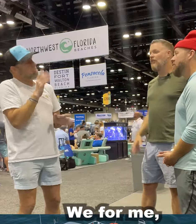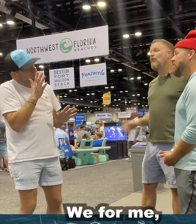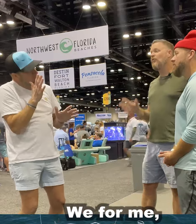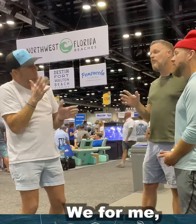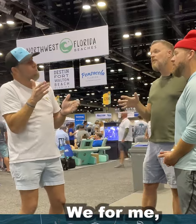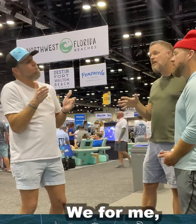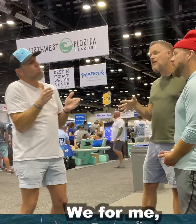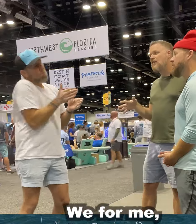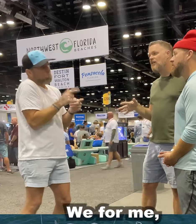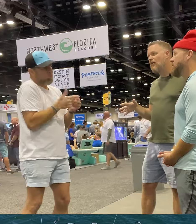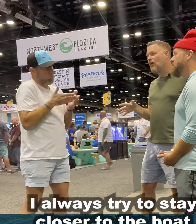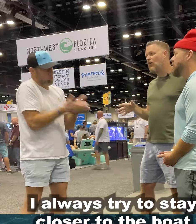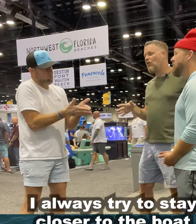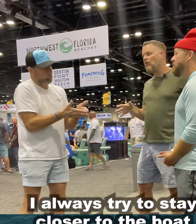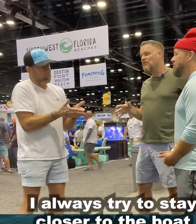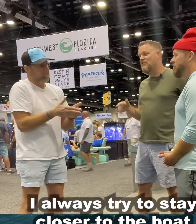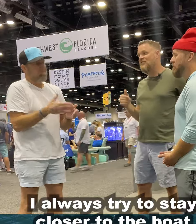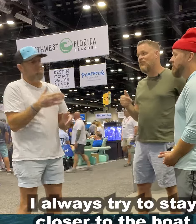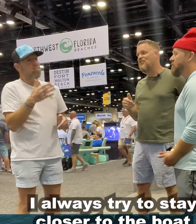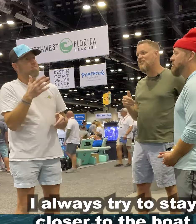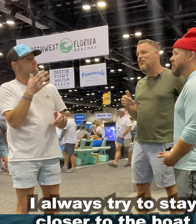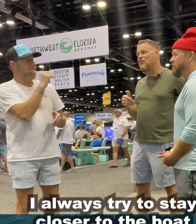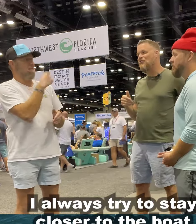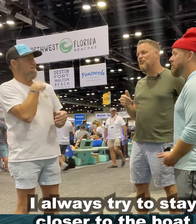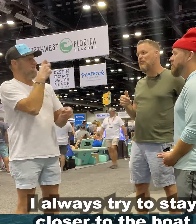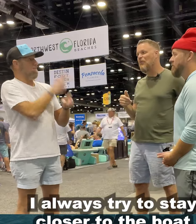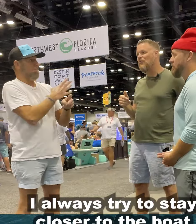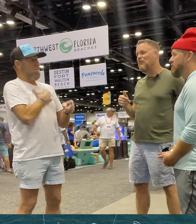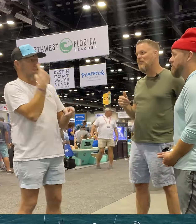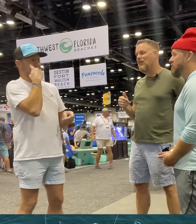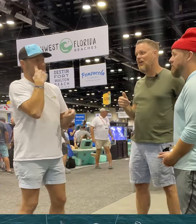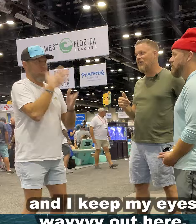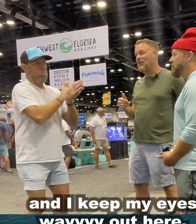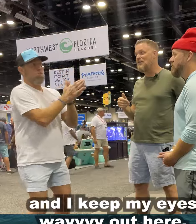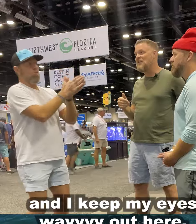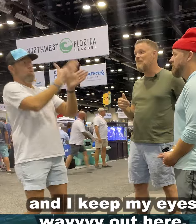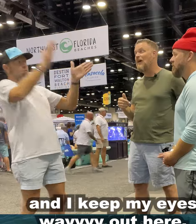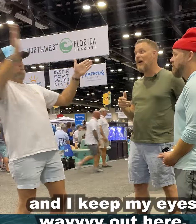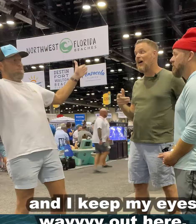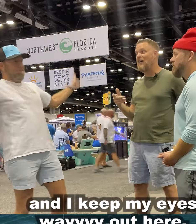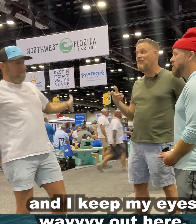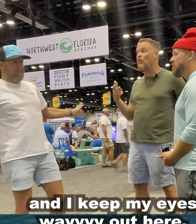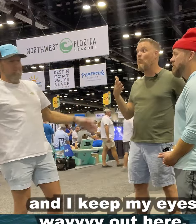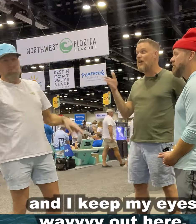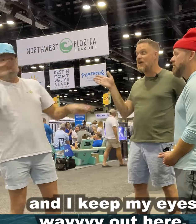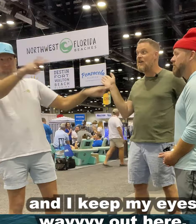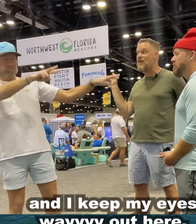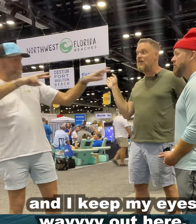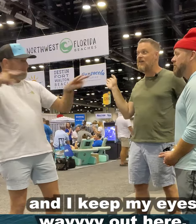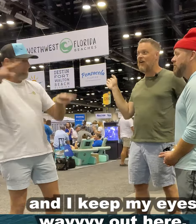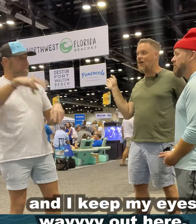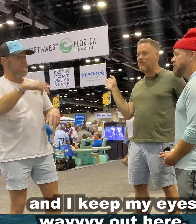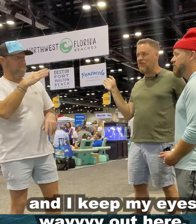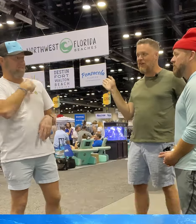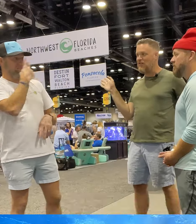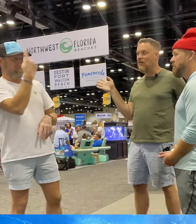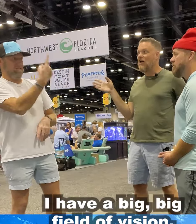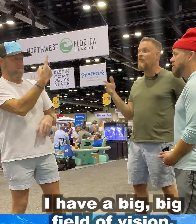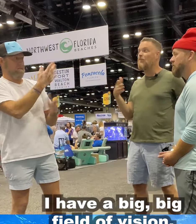For me, I always try to stay closer to the boat and I keep my eyes way out here, right? I have a